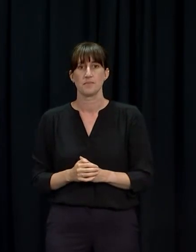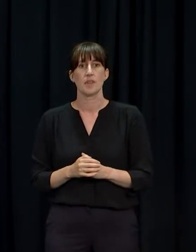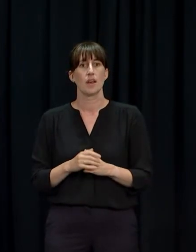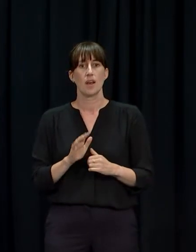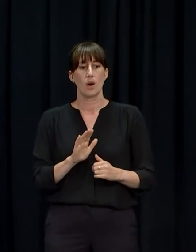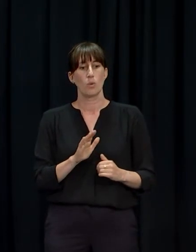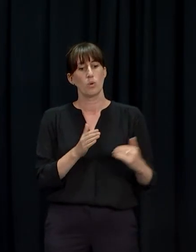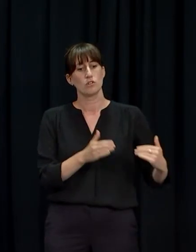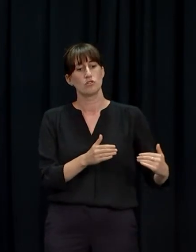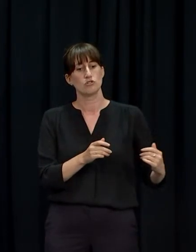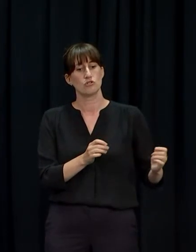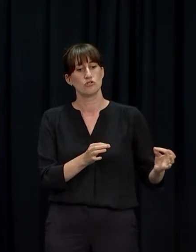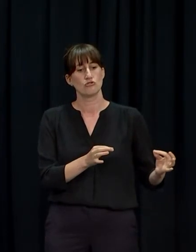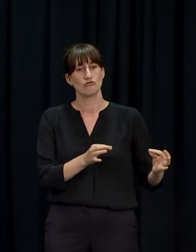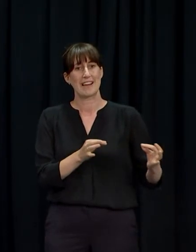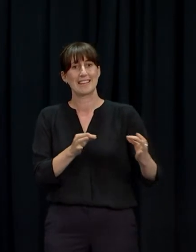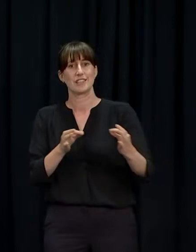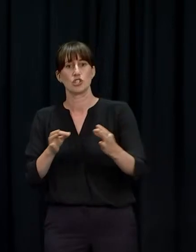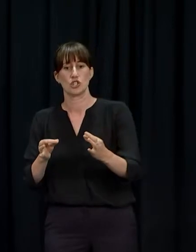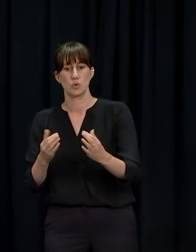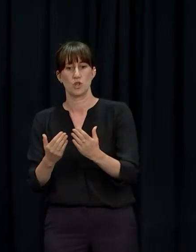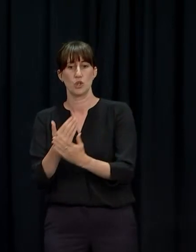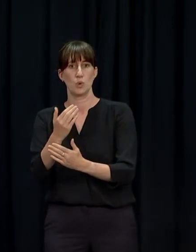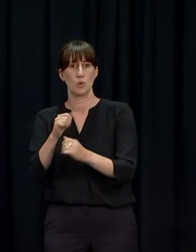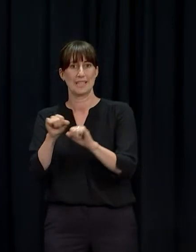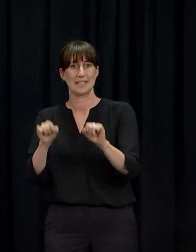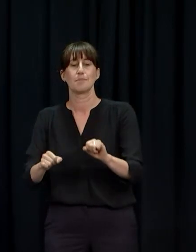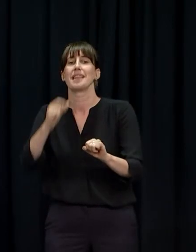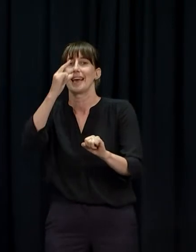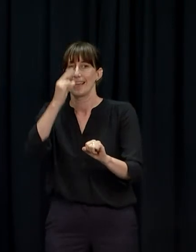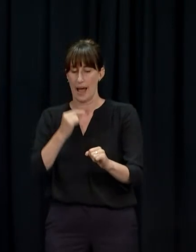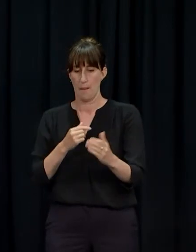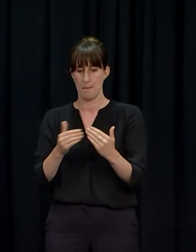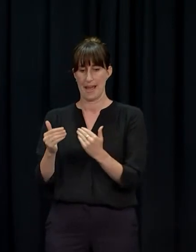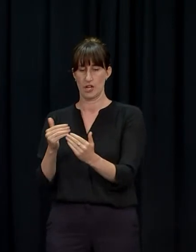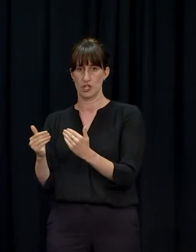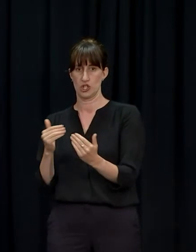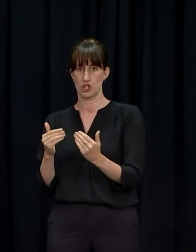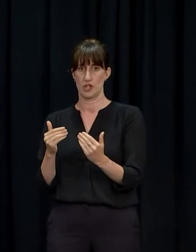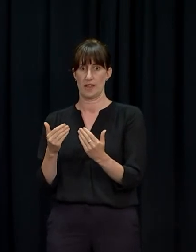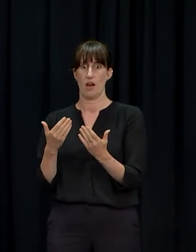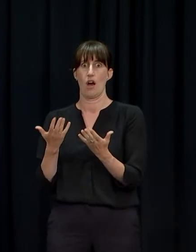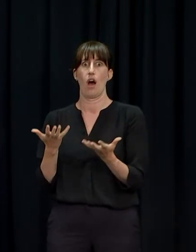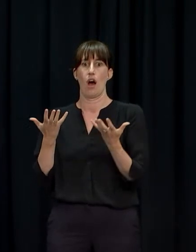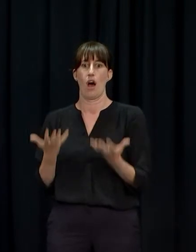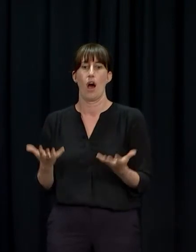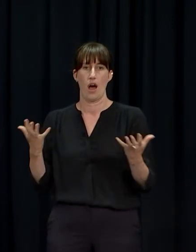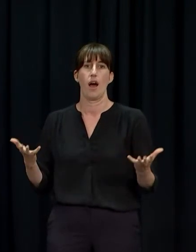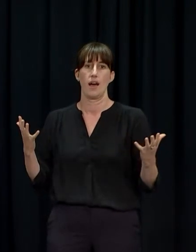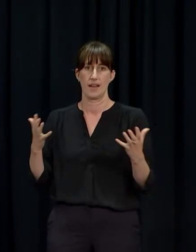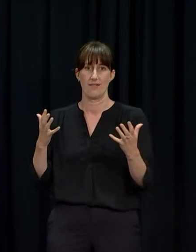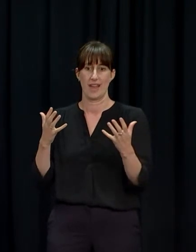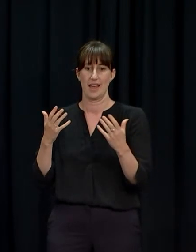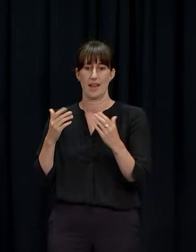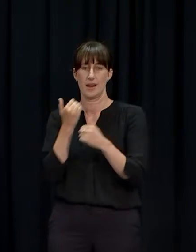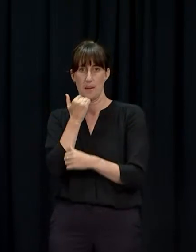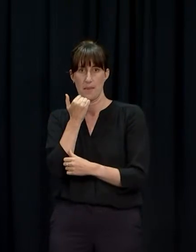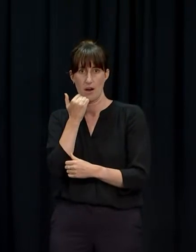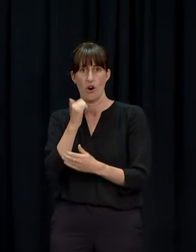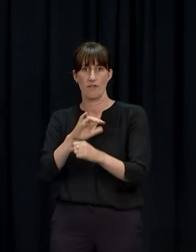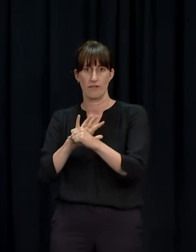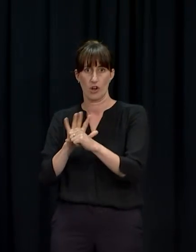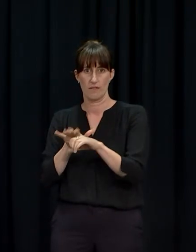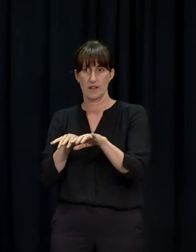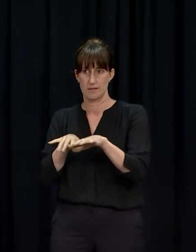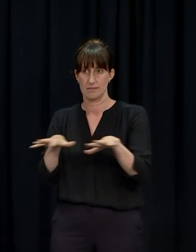systems that can cope with demand, because indeed the challenge of Omicron is a really high demand that's there, so it is to avoid